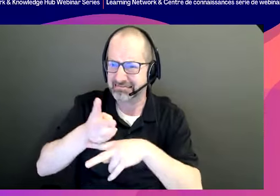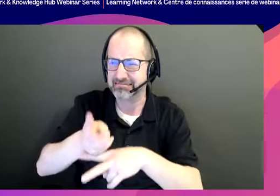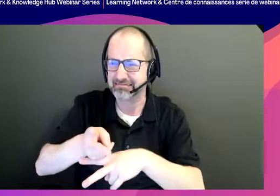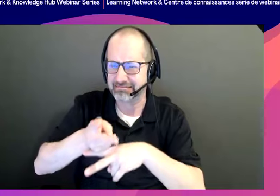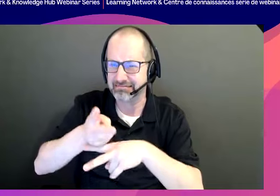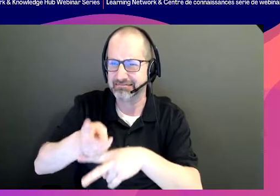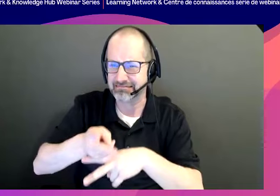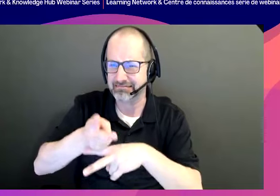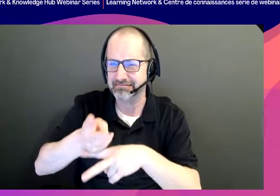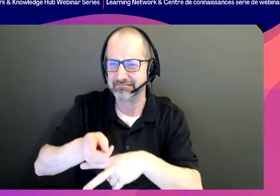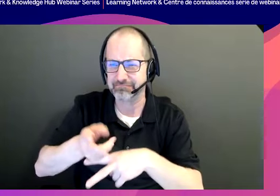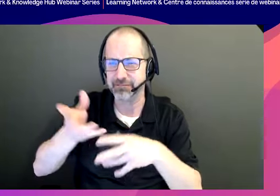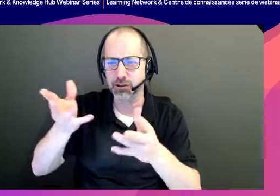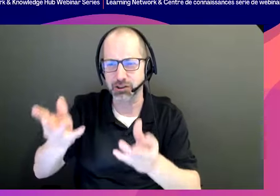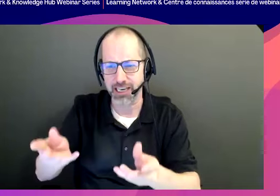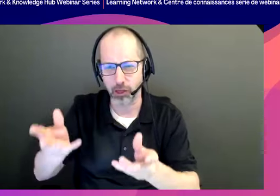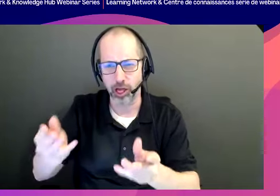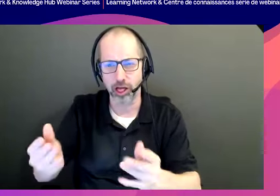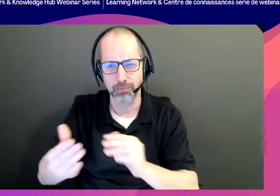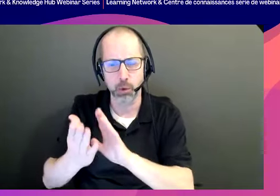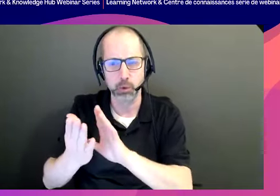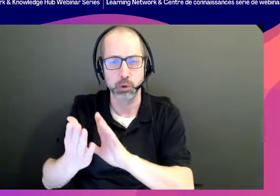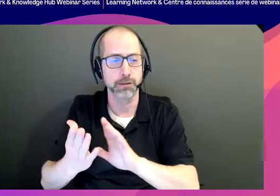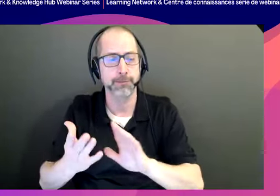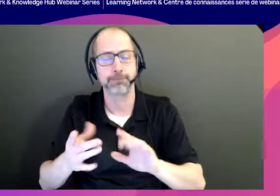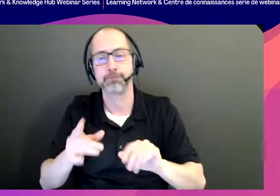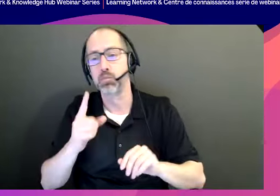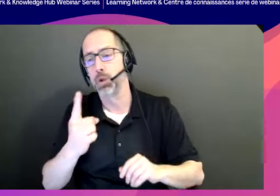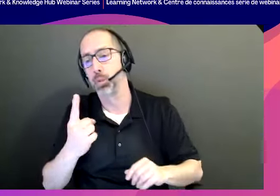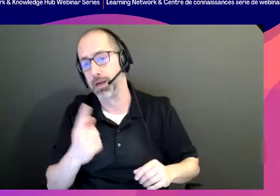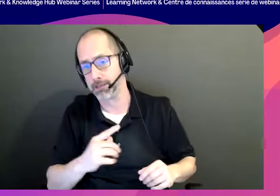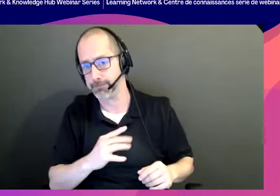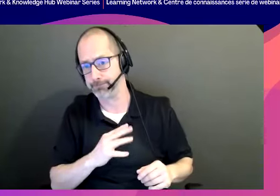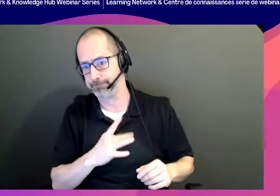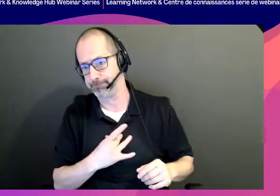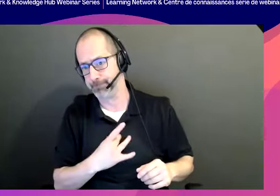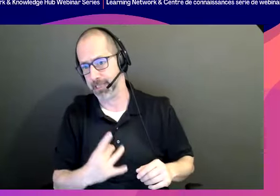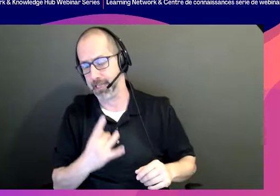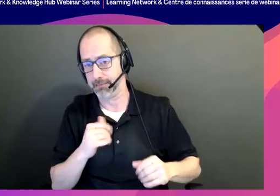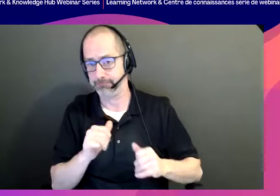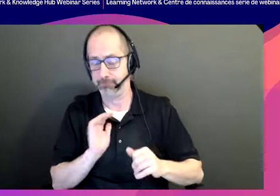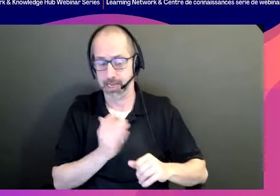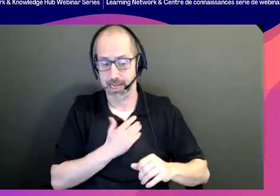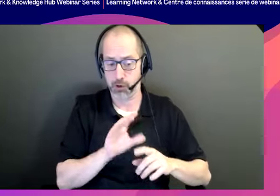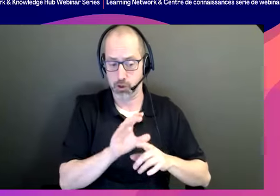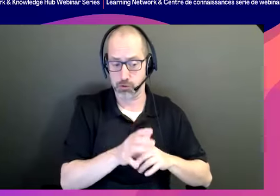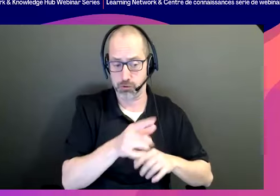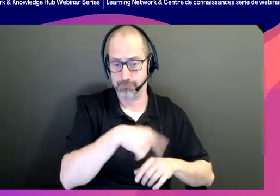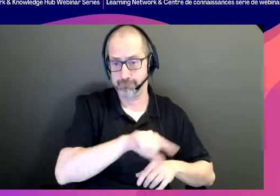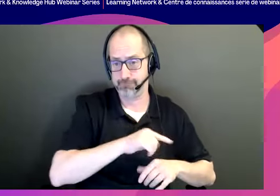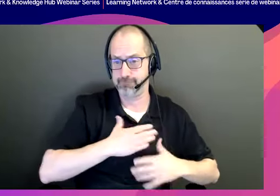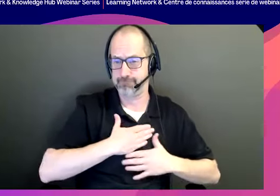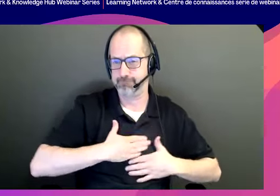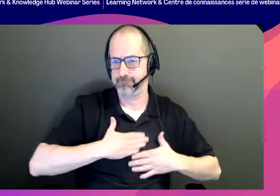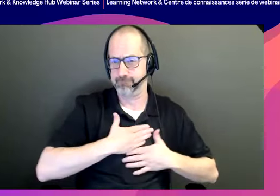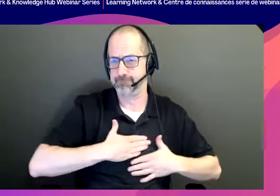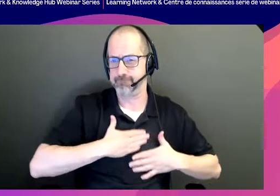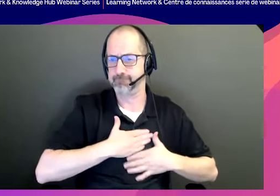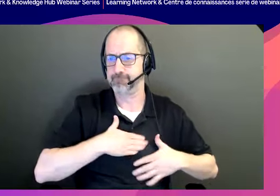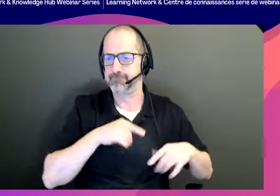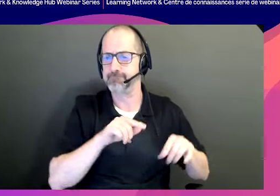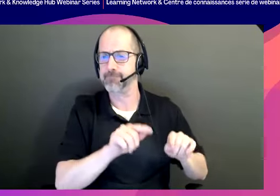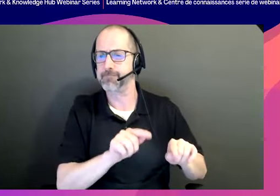one of the beautiful things that I like to do about when we're in our culture, doing about our culture